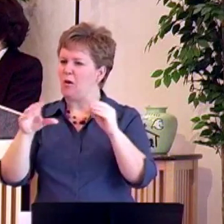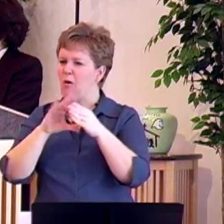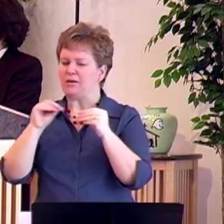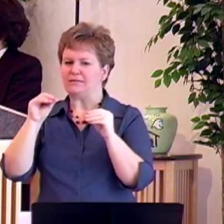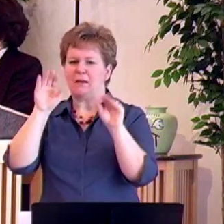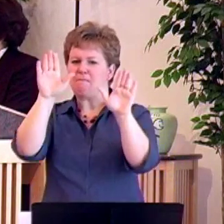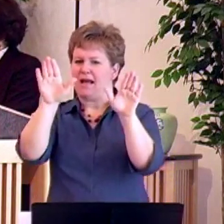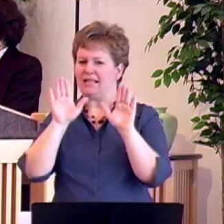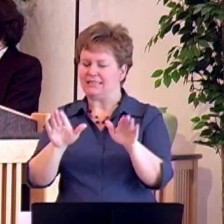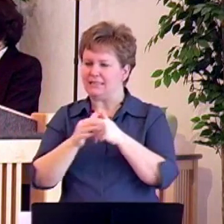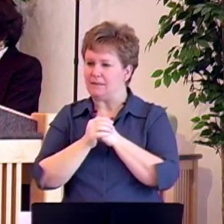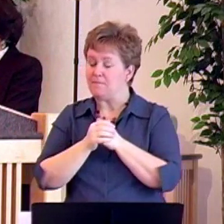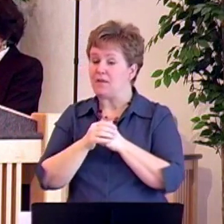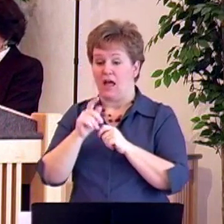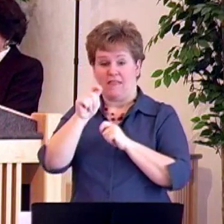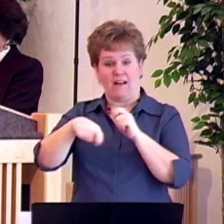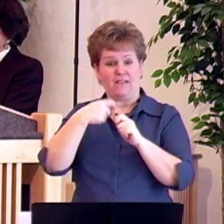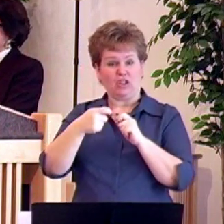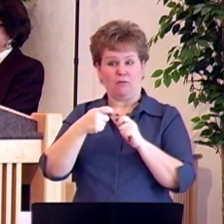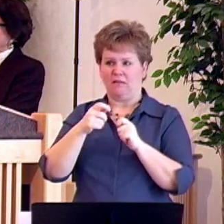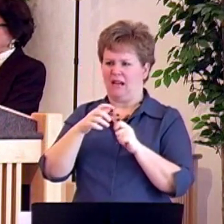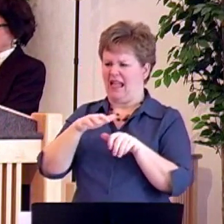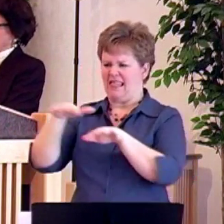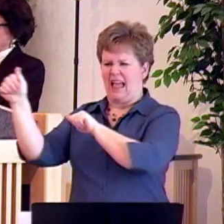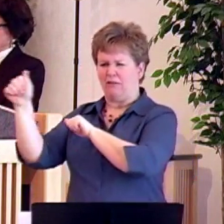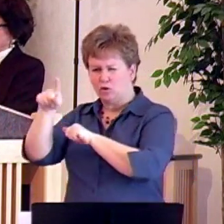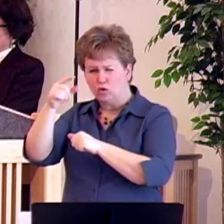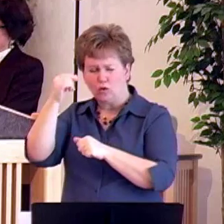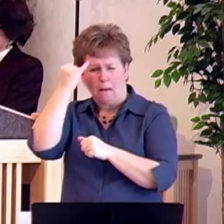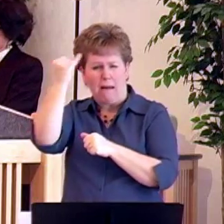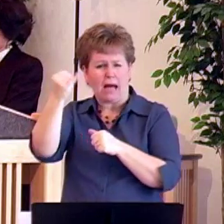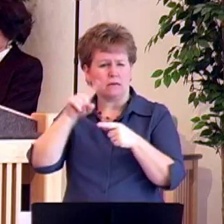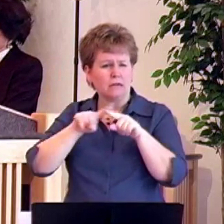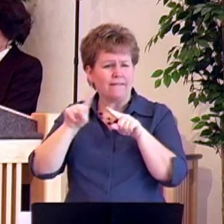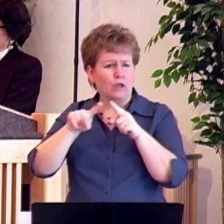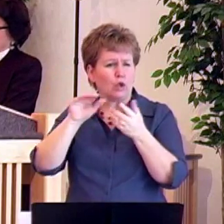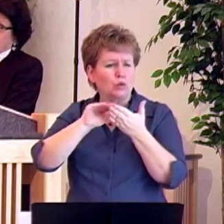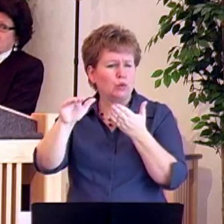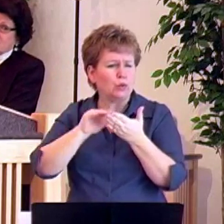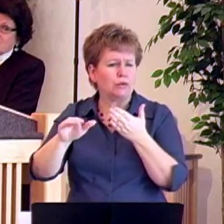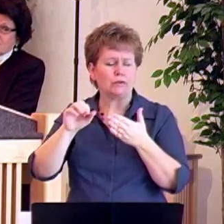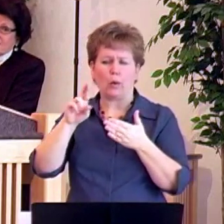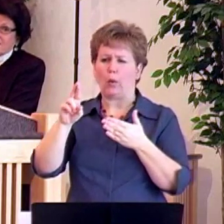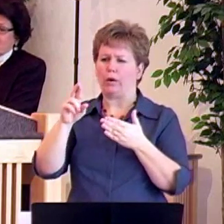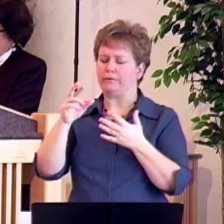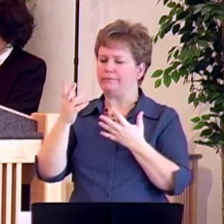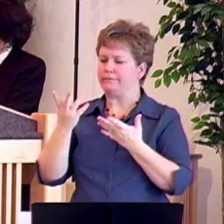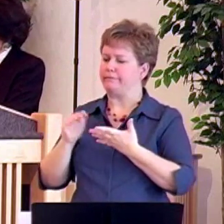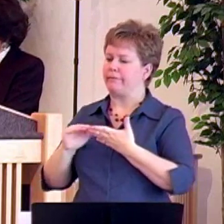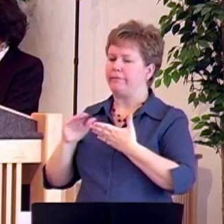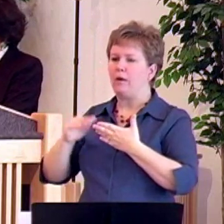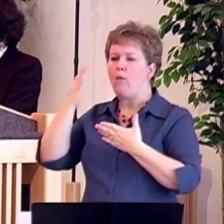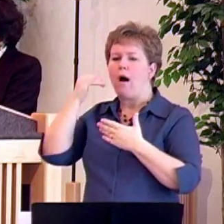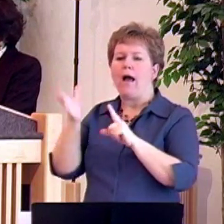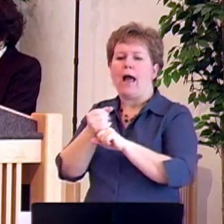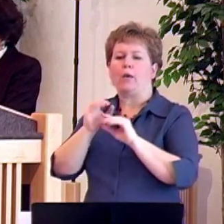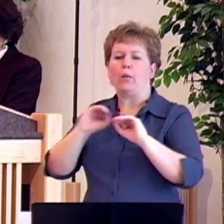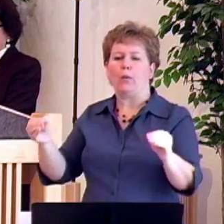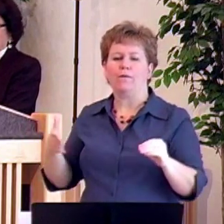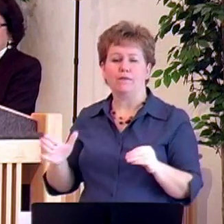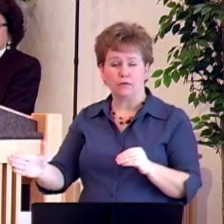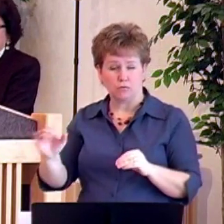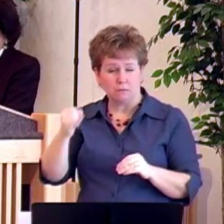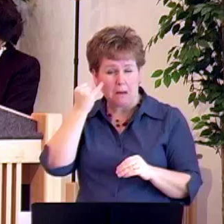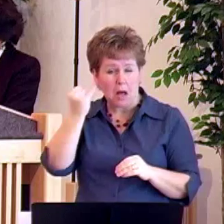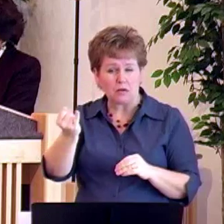miracle that the fishermen put back out at all. I mean, think of the excuses or the valid reasons, really, that they might have had.